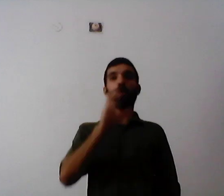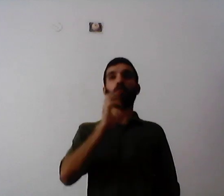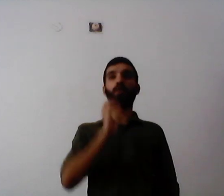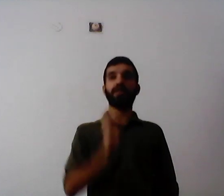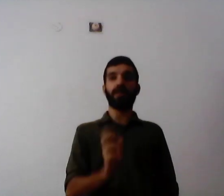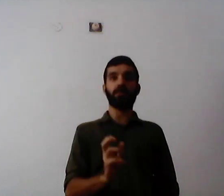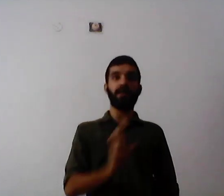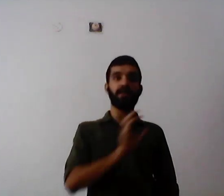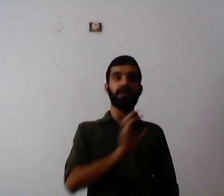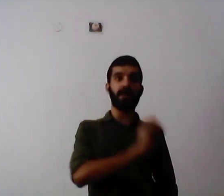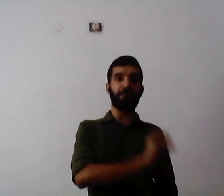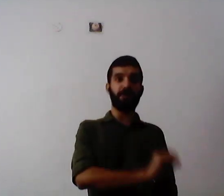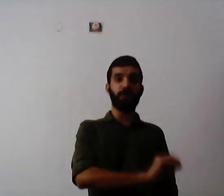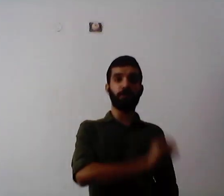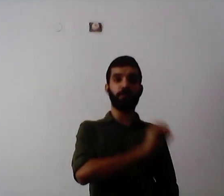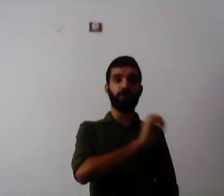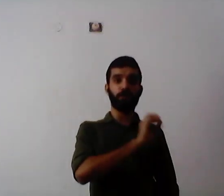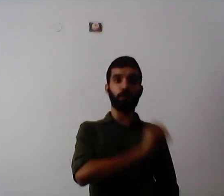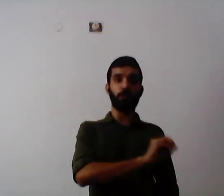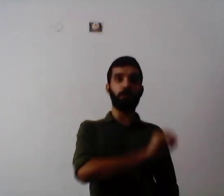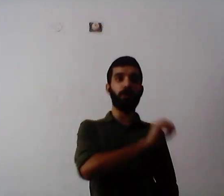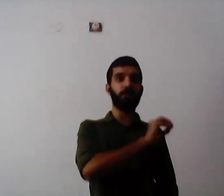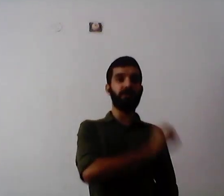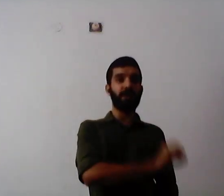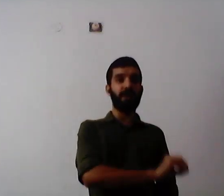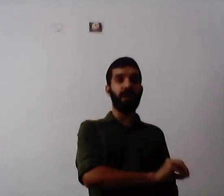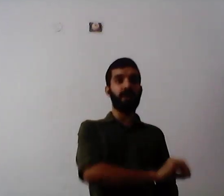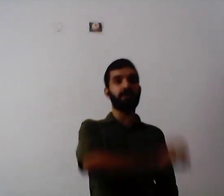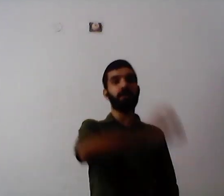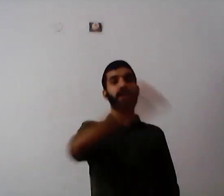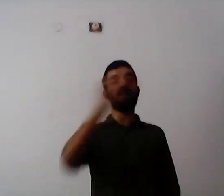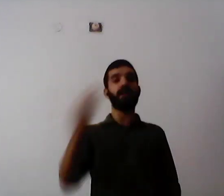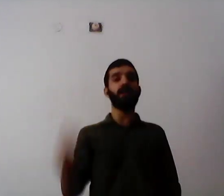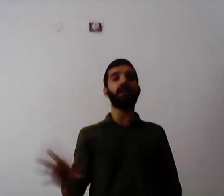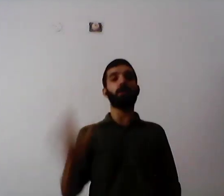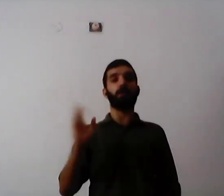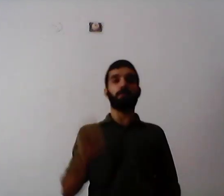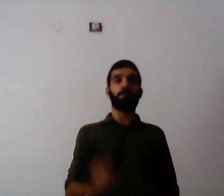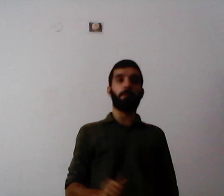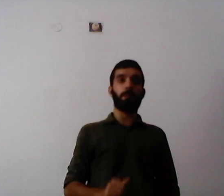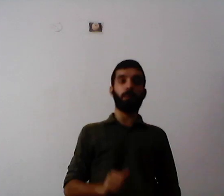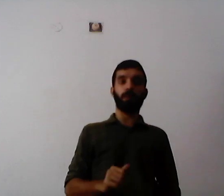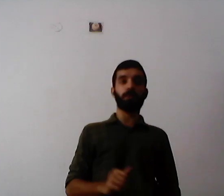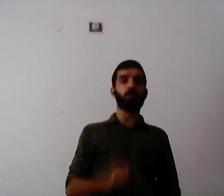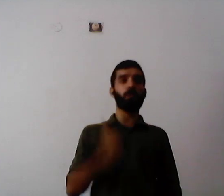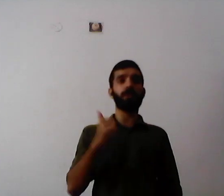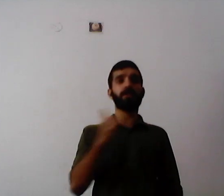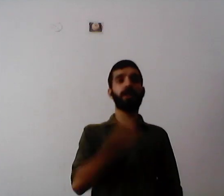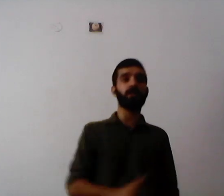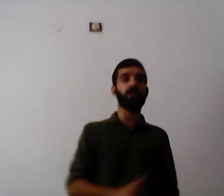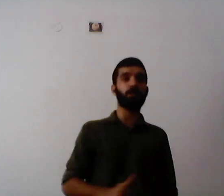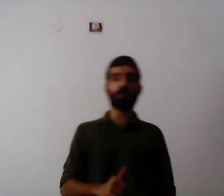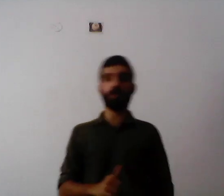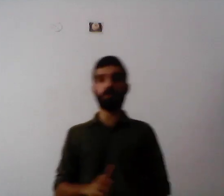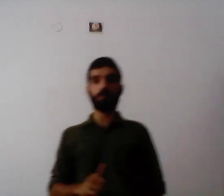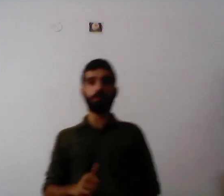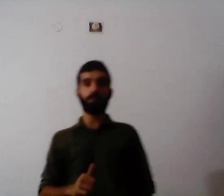which explains the effect of solubility of a gas in a liquid. Okay, so what does Henry's law says?